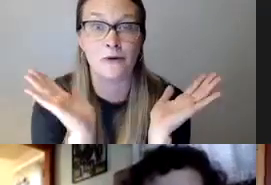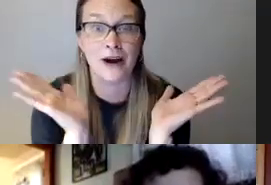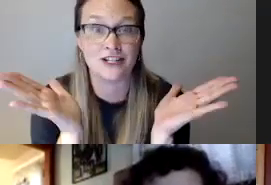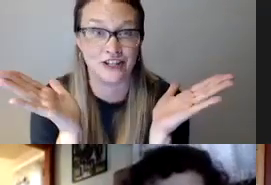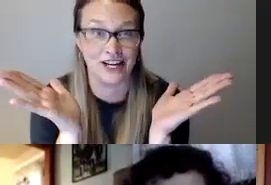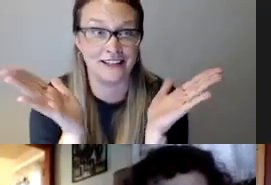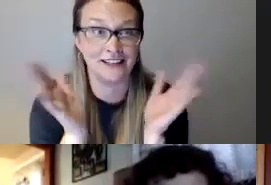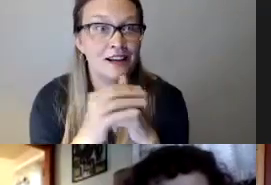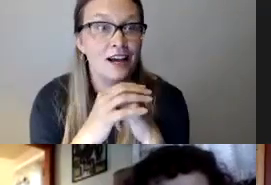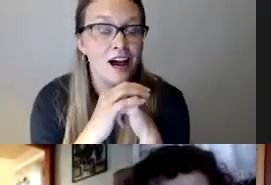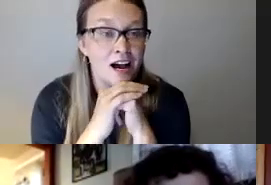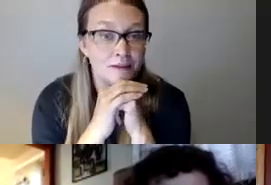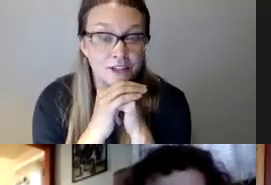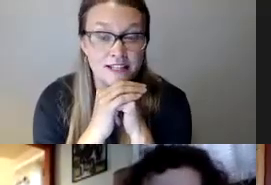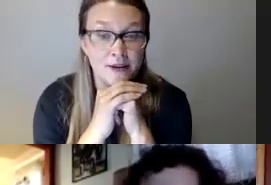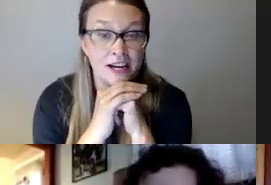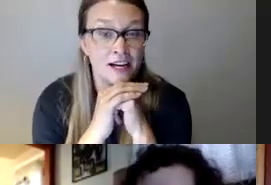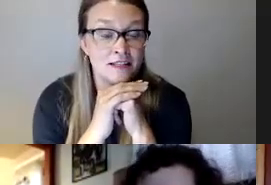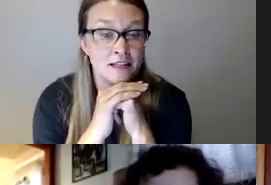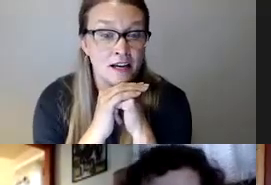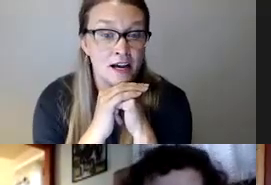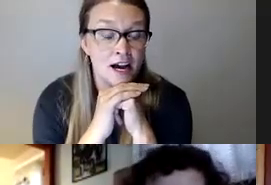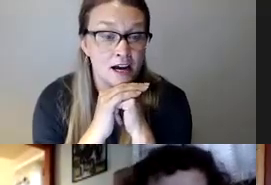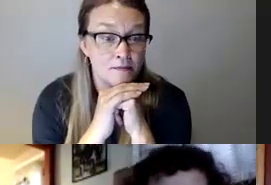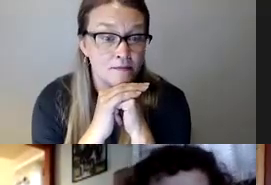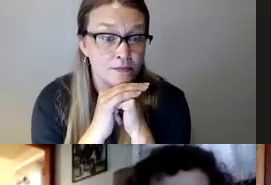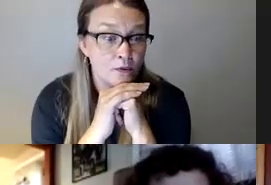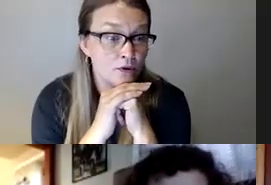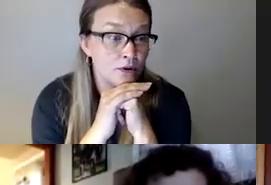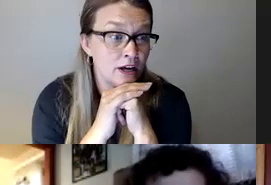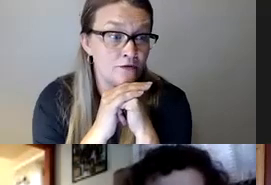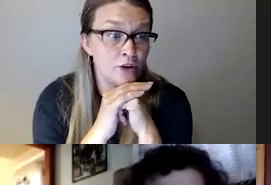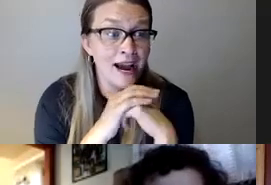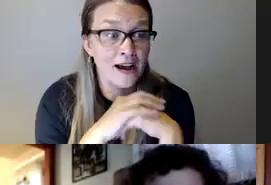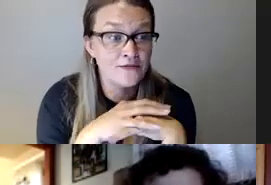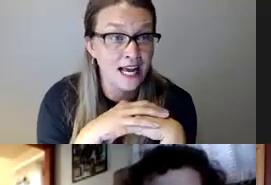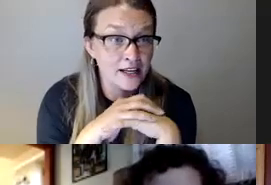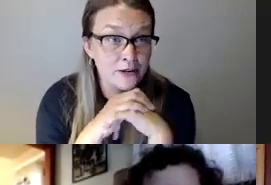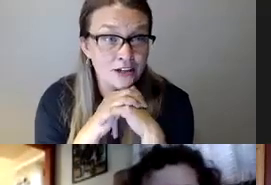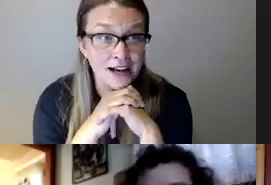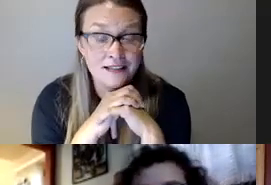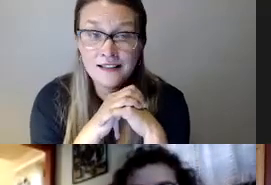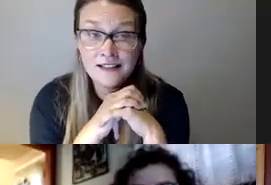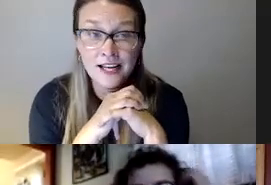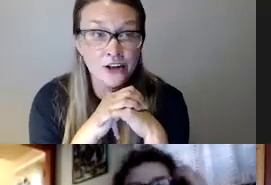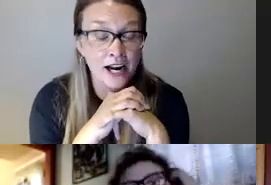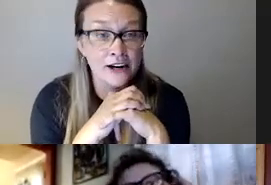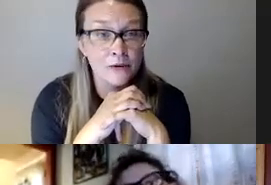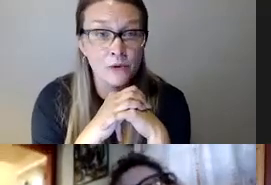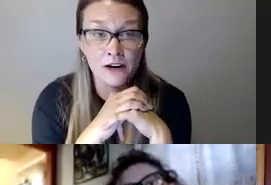question. Gracie, because if you have sign language classes in your area, wherever